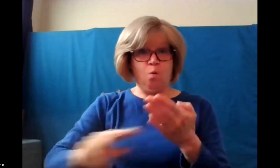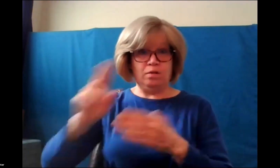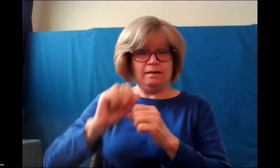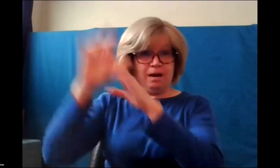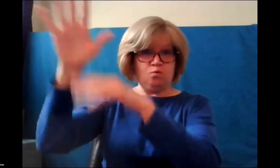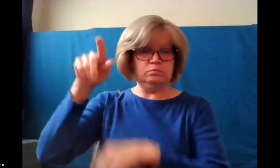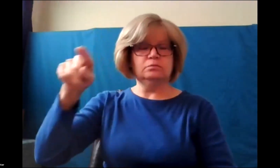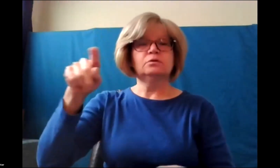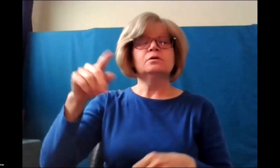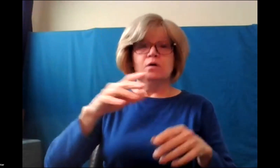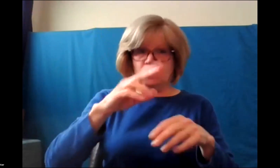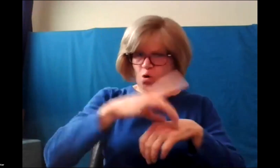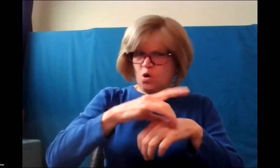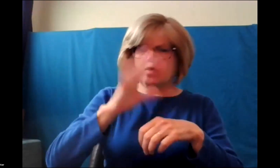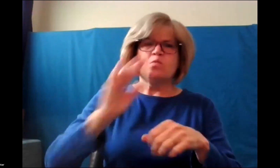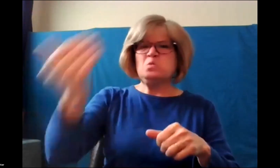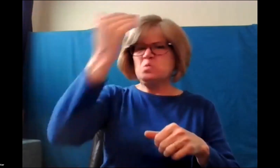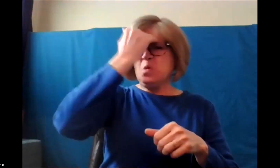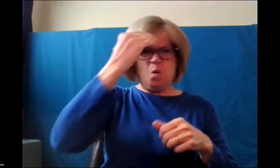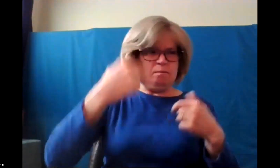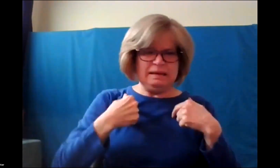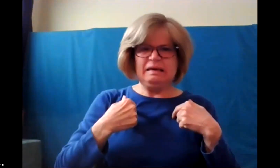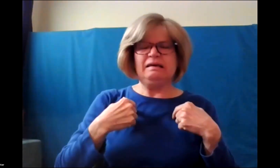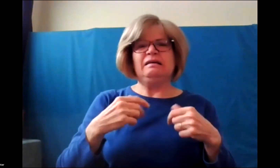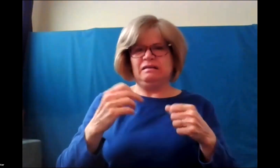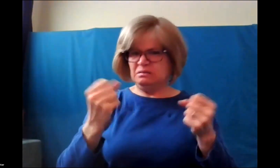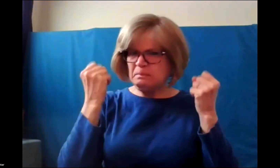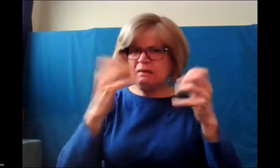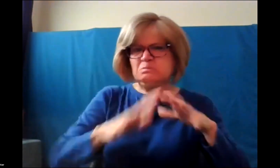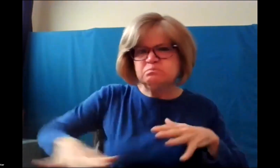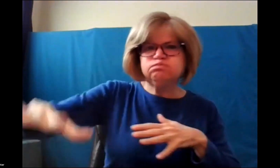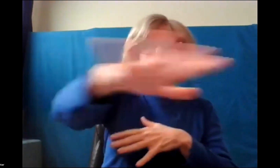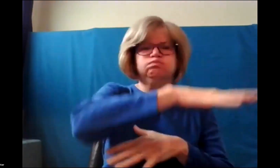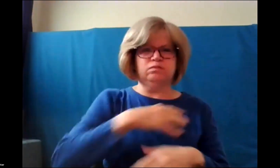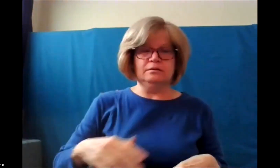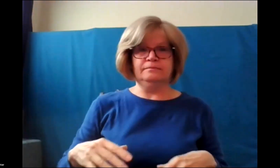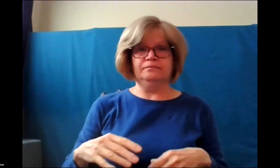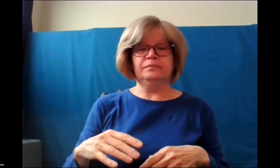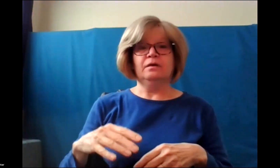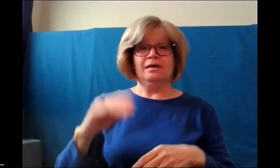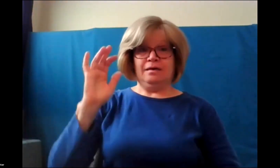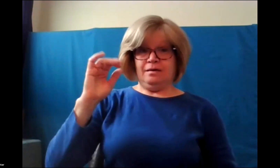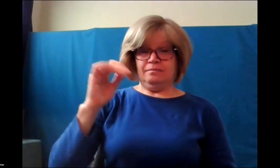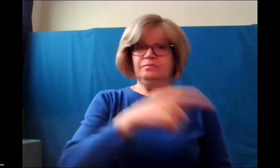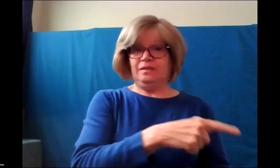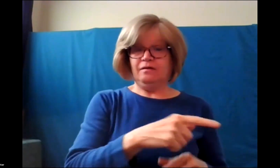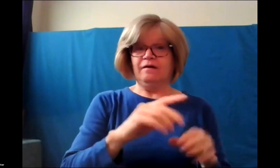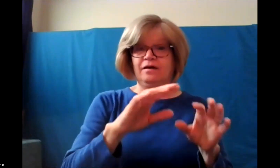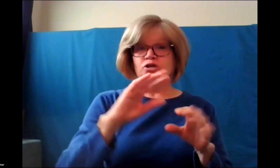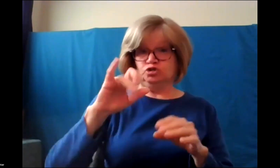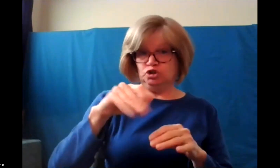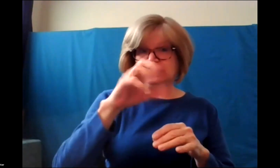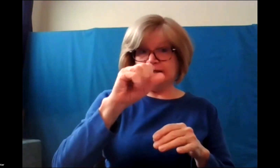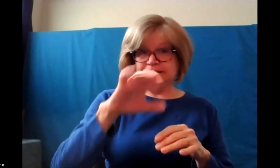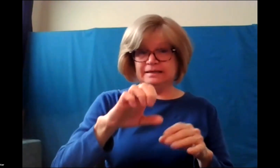the Lord as the waters cover the sea. On that day, the root of Jesse shall stand as a signal to the